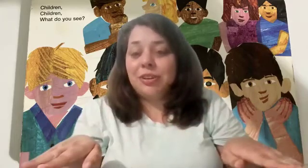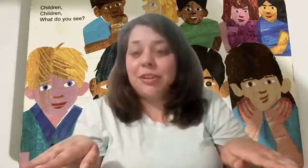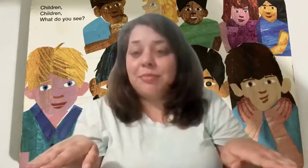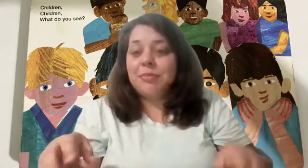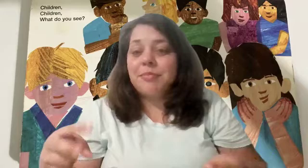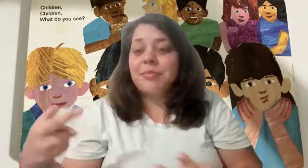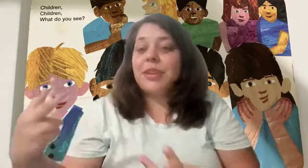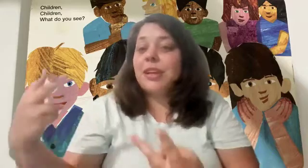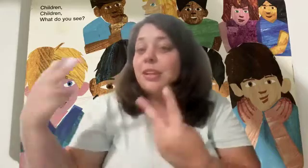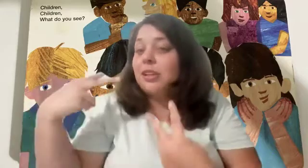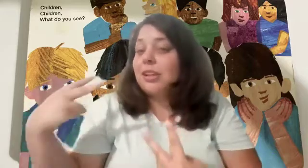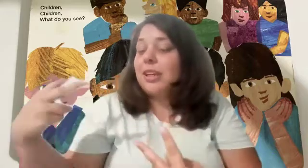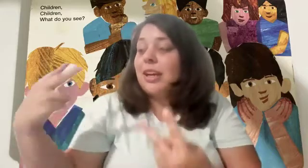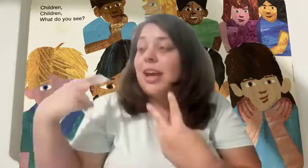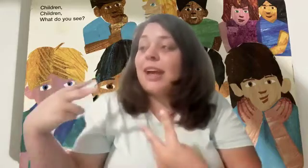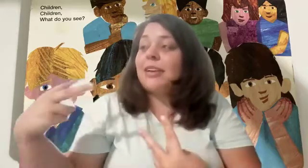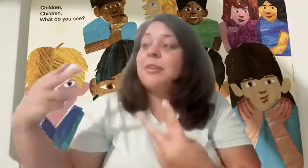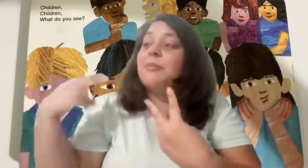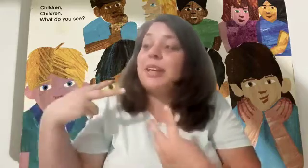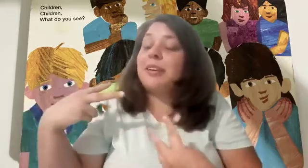children looking at me.